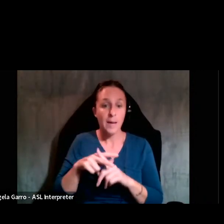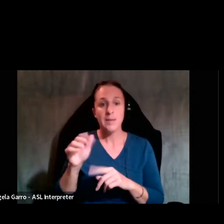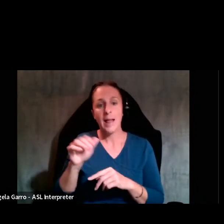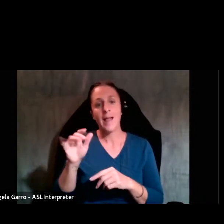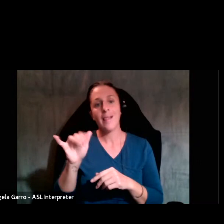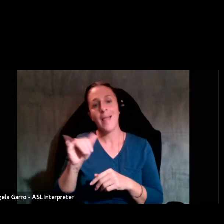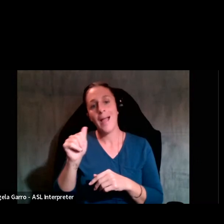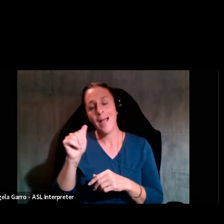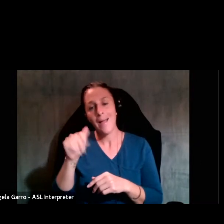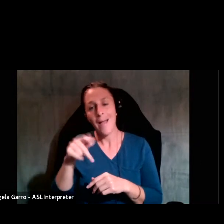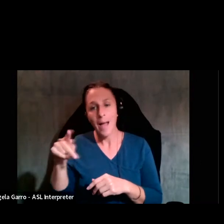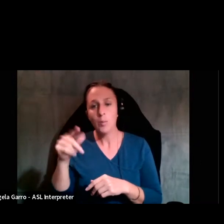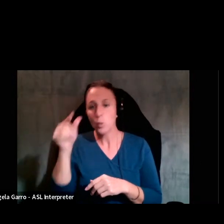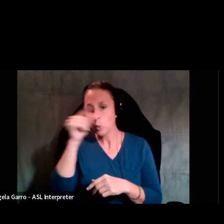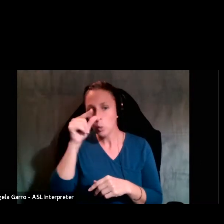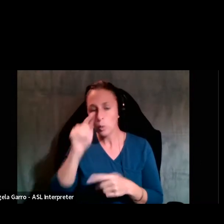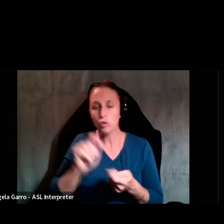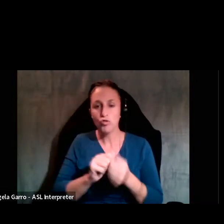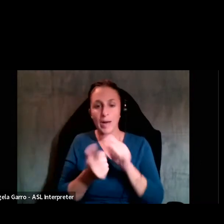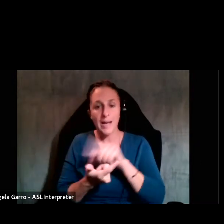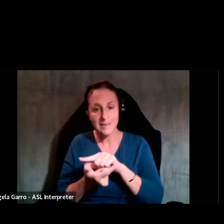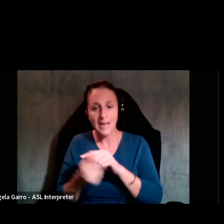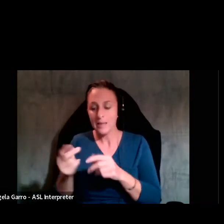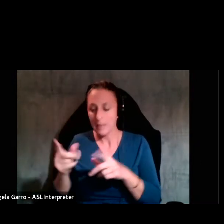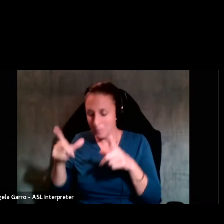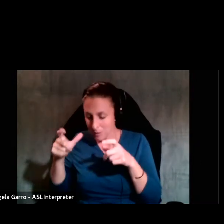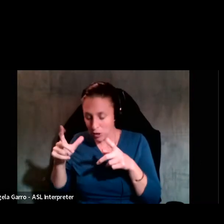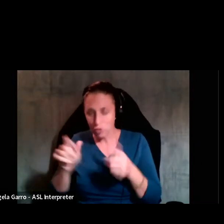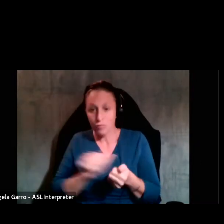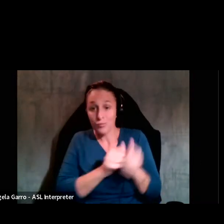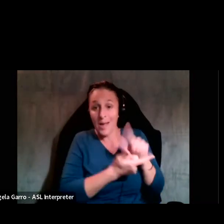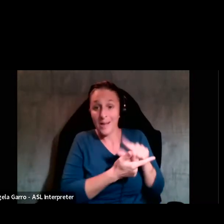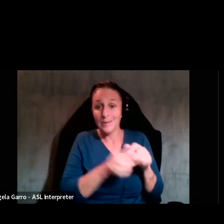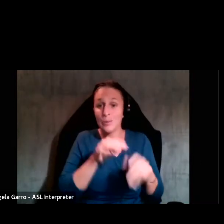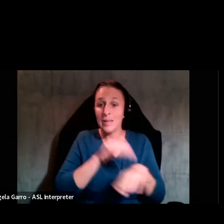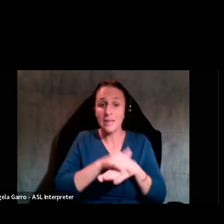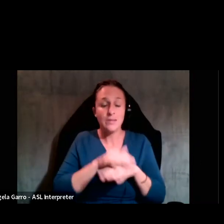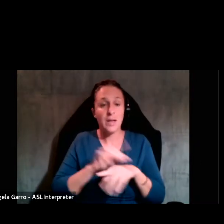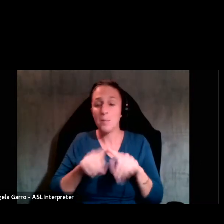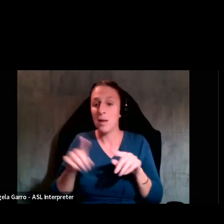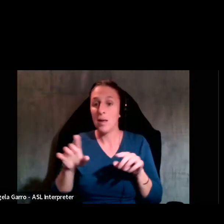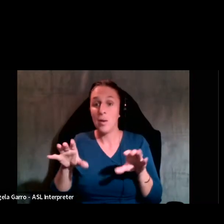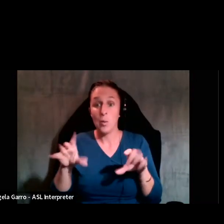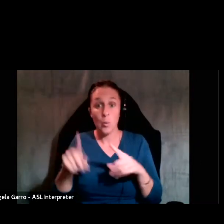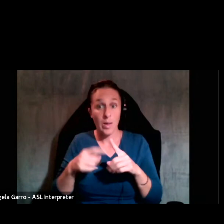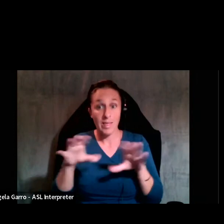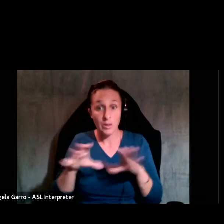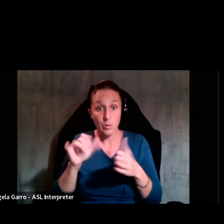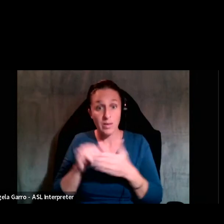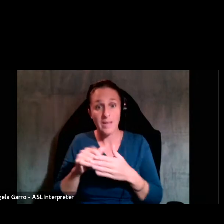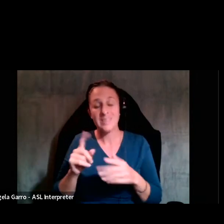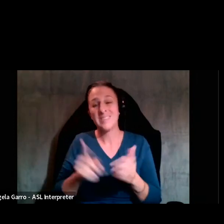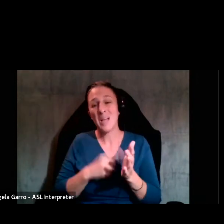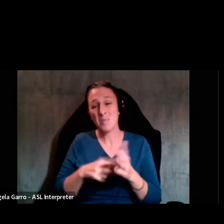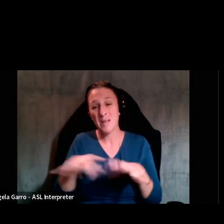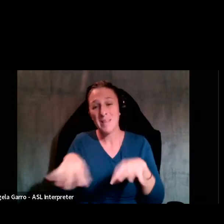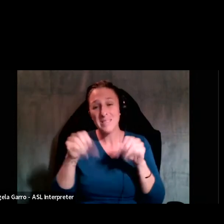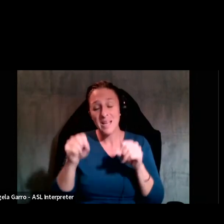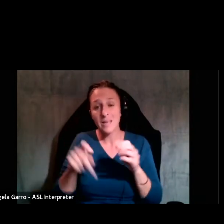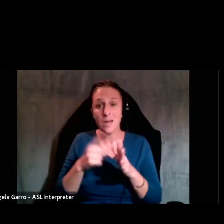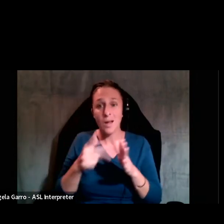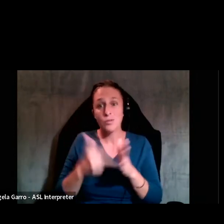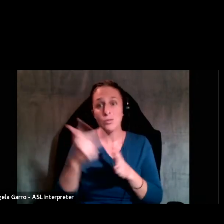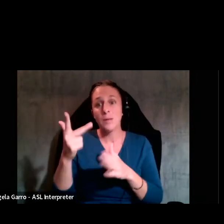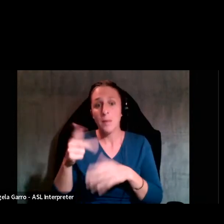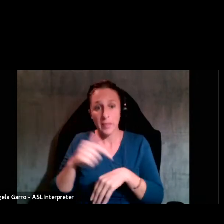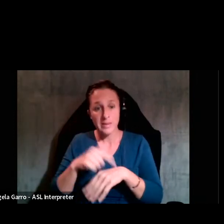of the assignments and use it to translate to English. But that by doing that, they are taking double, sometimes even triple the time to complete their